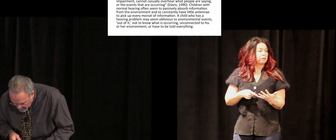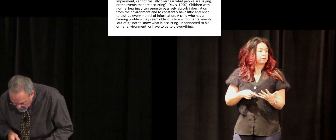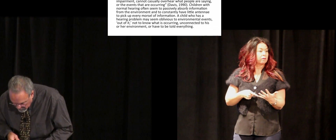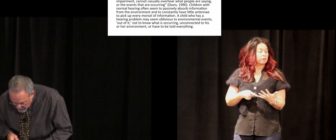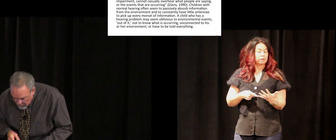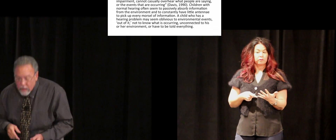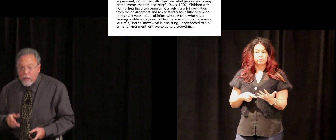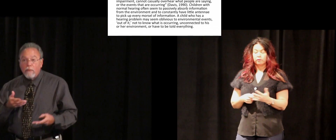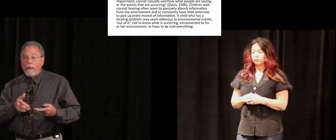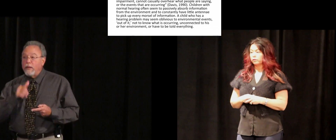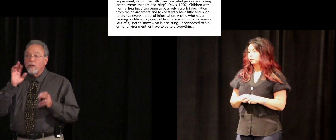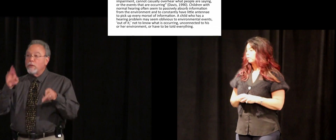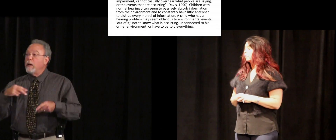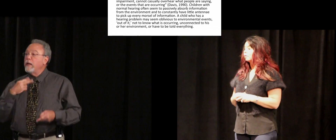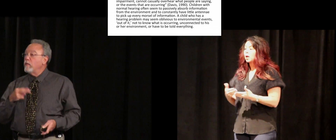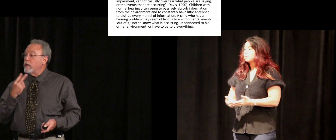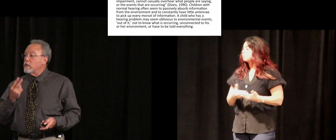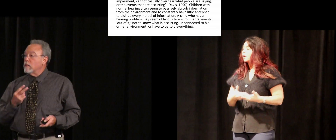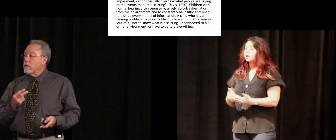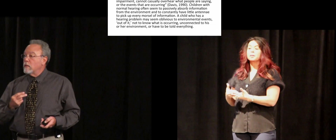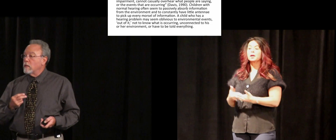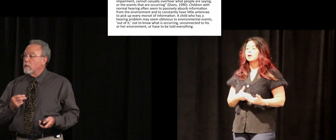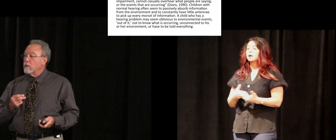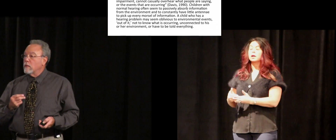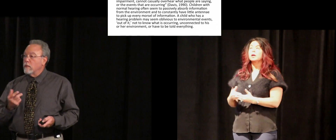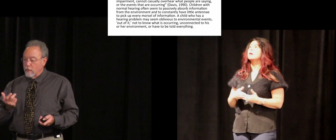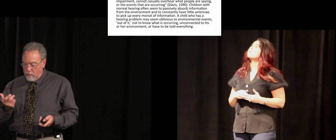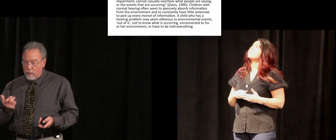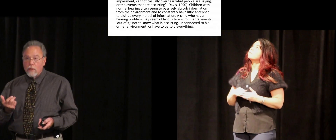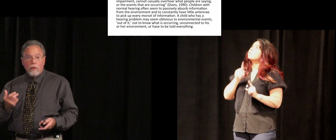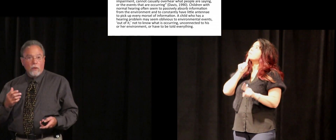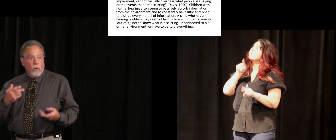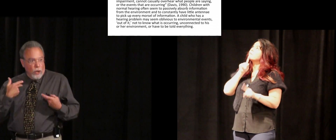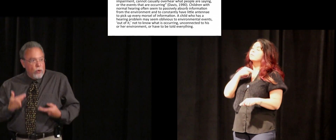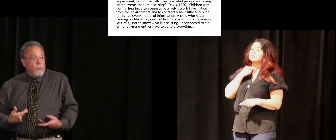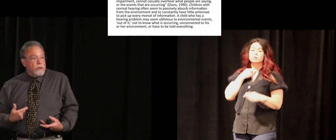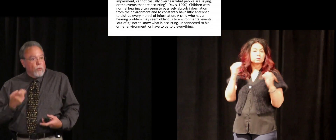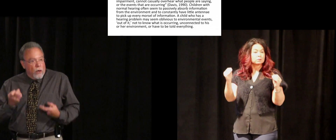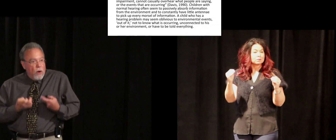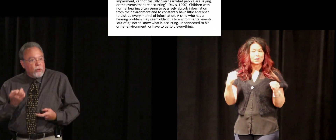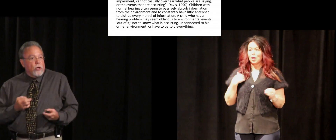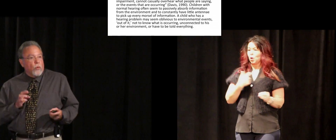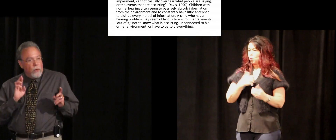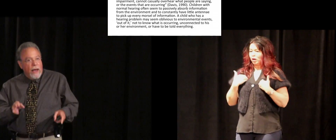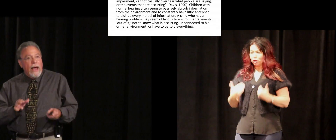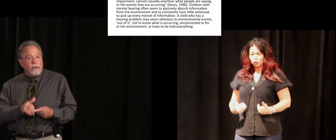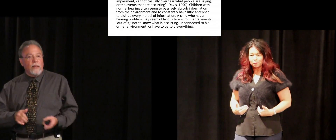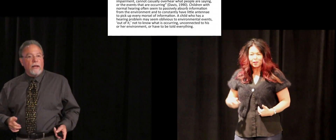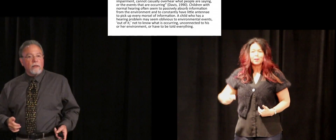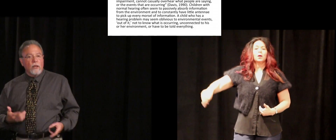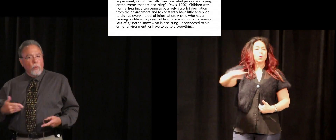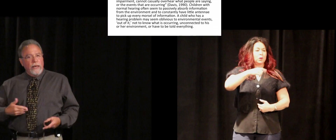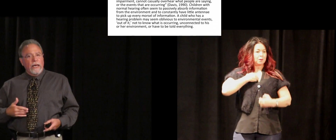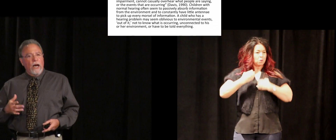that. Too many families are beat up and blamed for doing the wrong